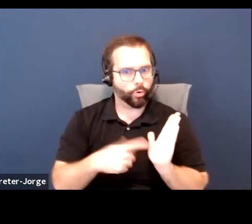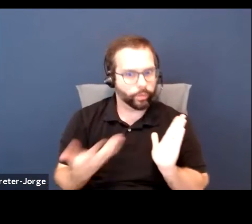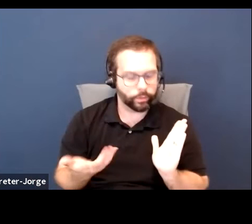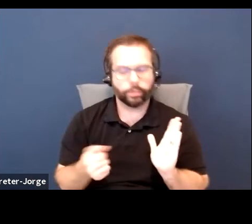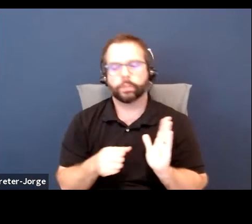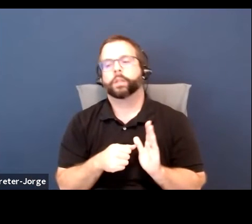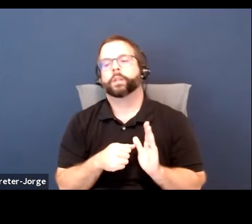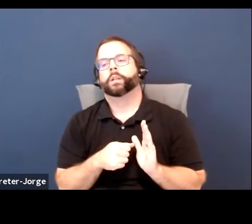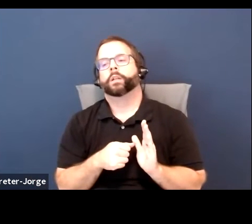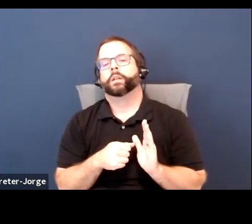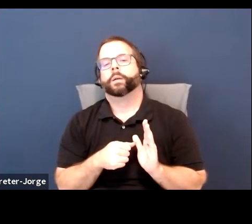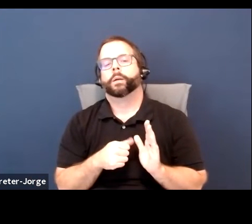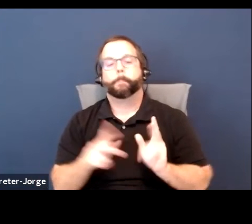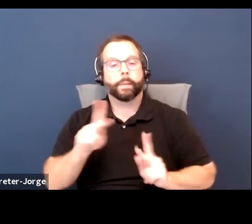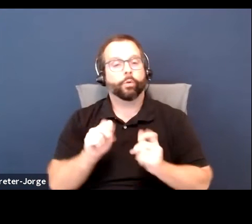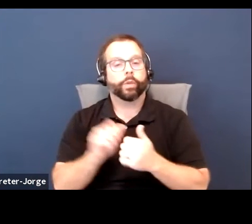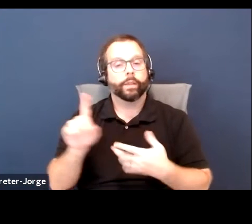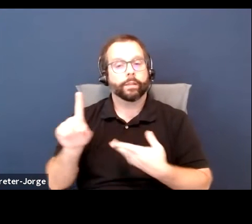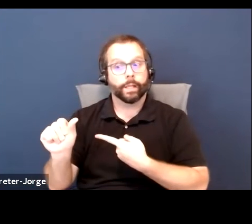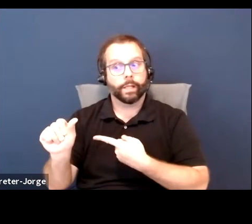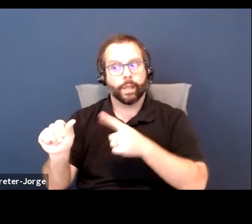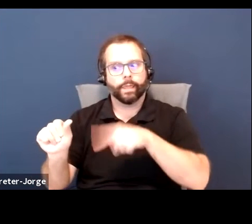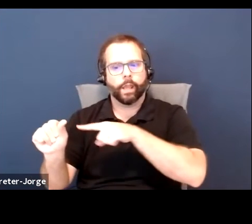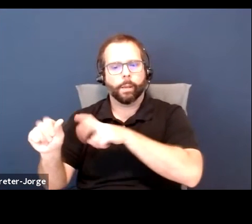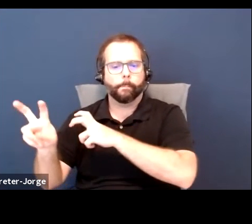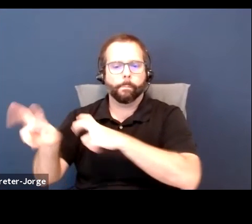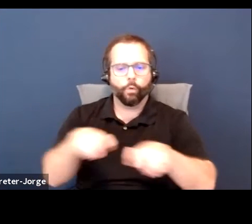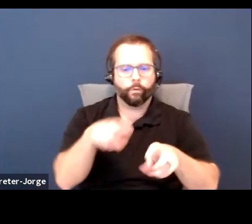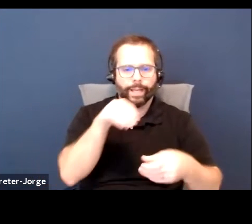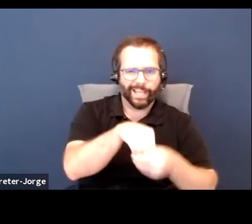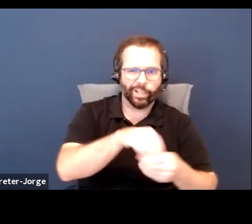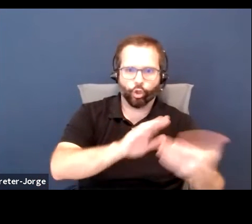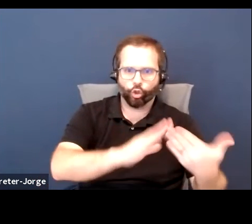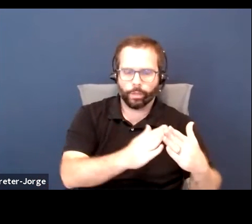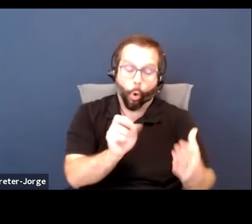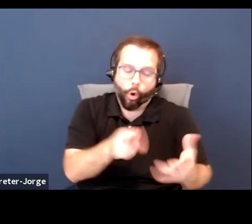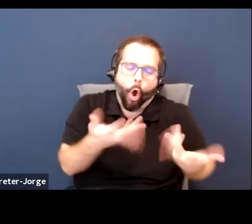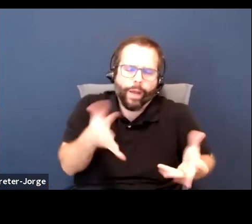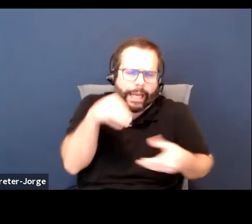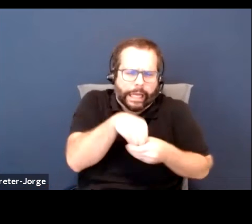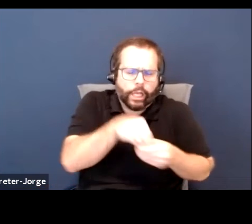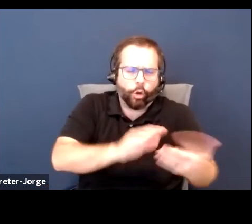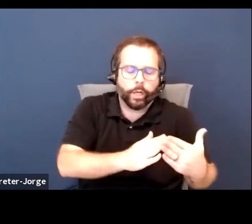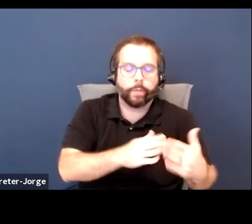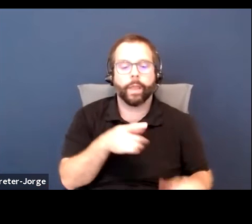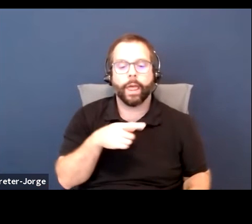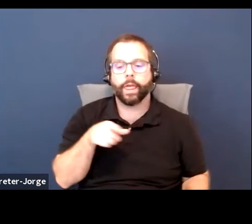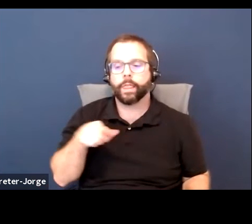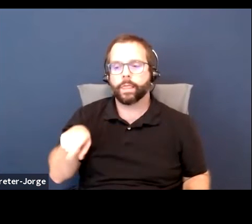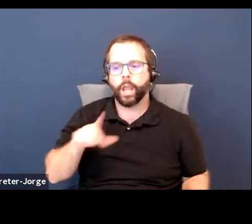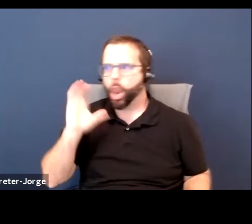is as people with disabilities move into the community or are already in community and looking for a place to live is